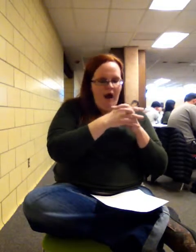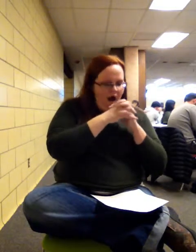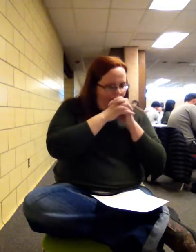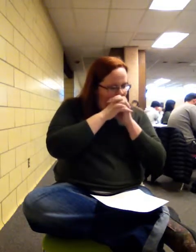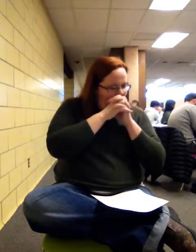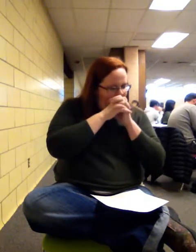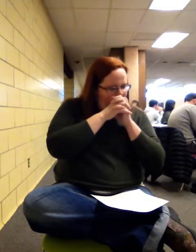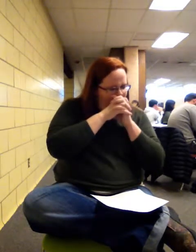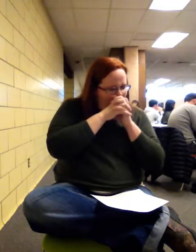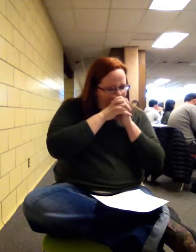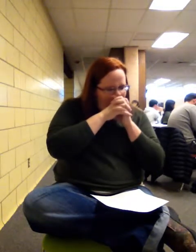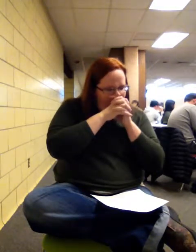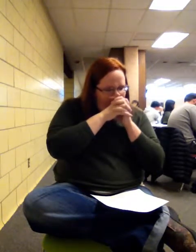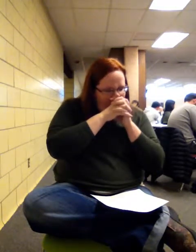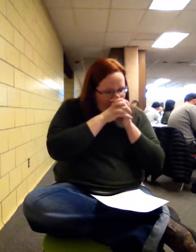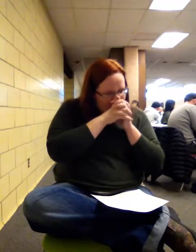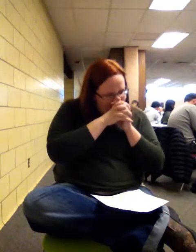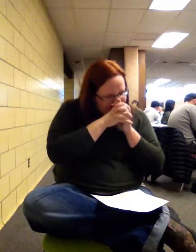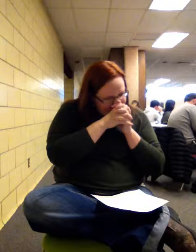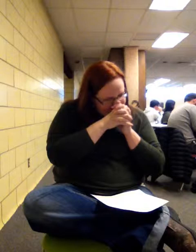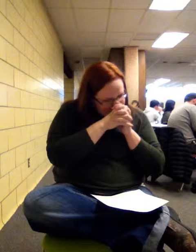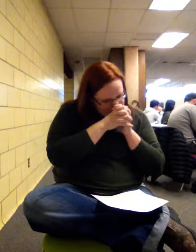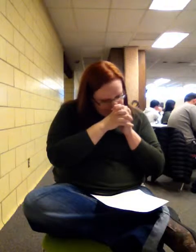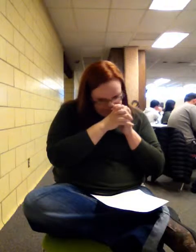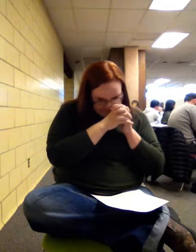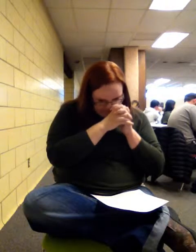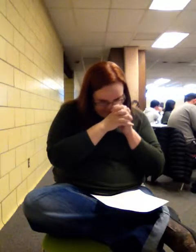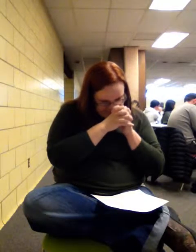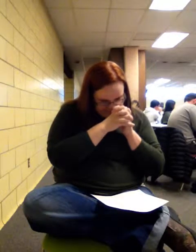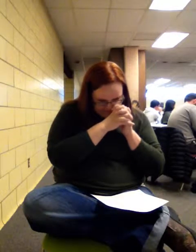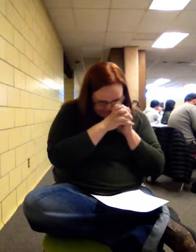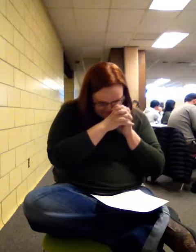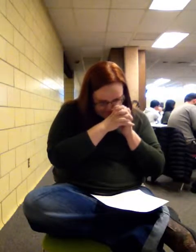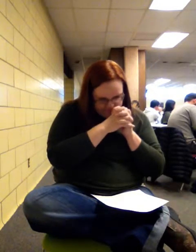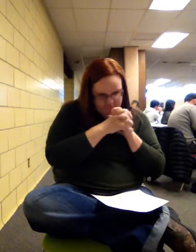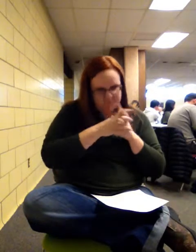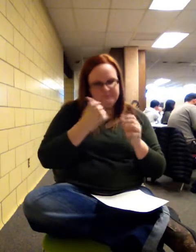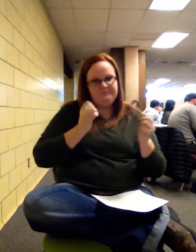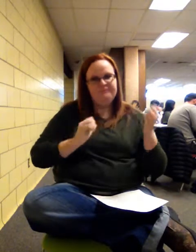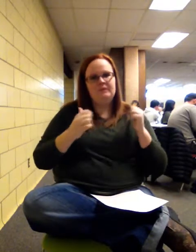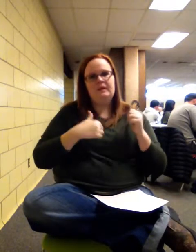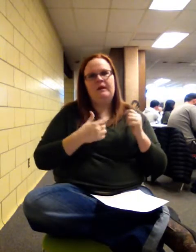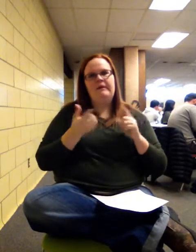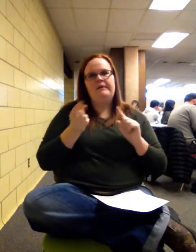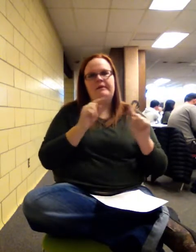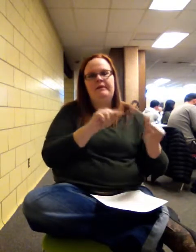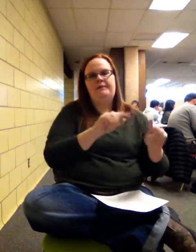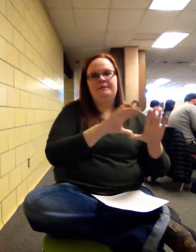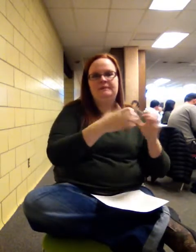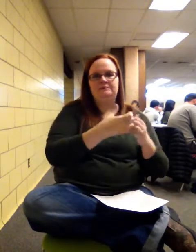I come to class, and I never really do this, but let's pretend like I come to class and I say, hey, I bought this really great